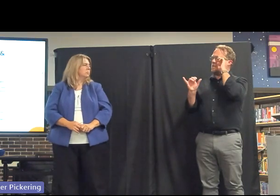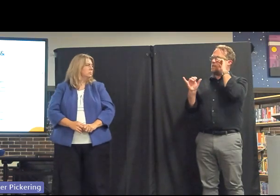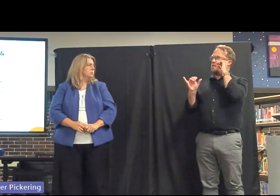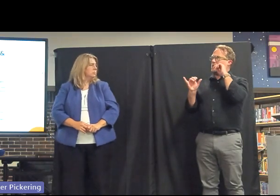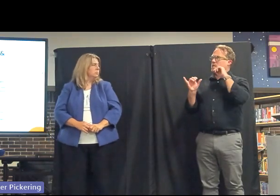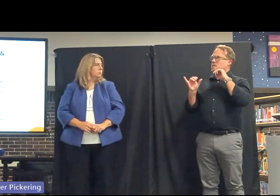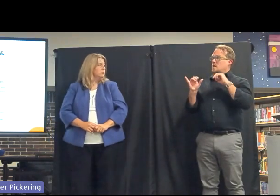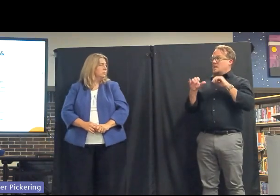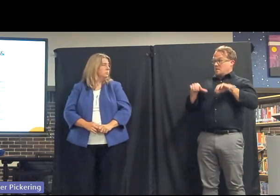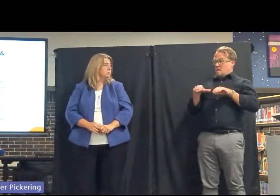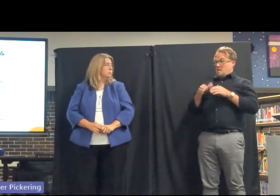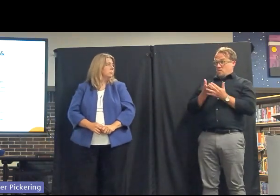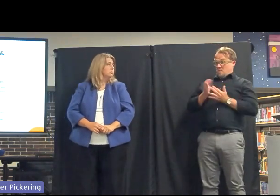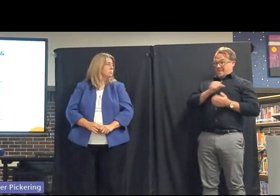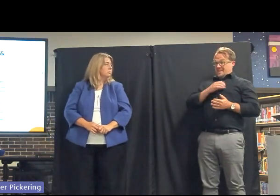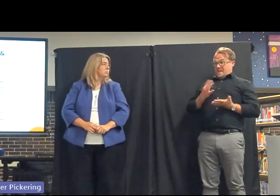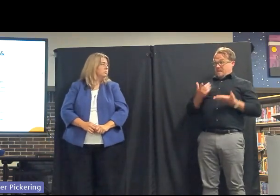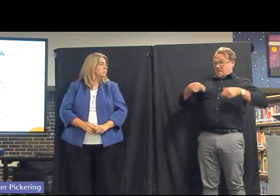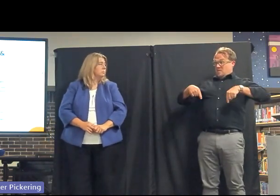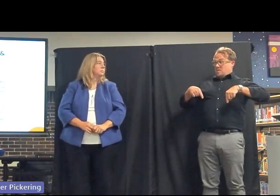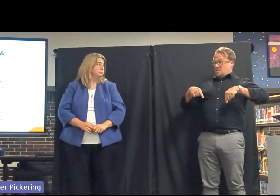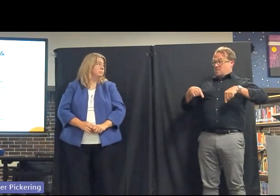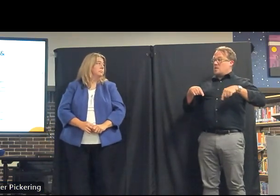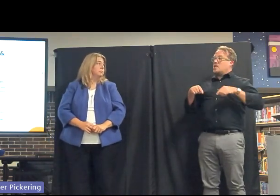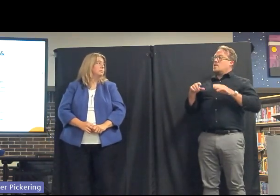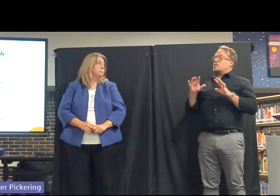the staff here at School for the Deaf,